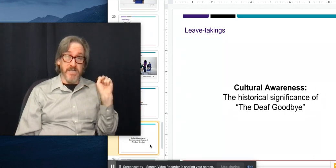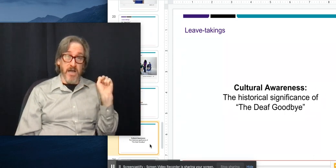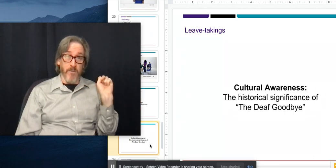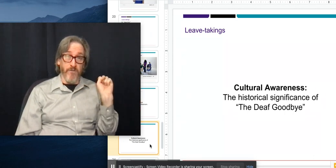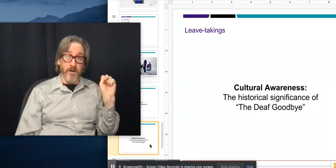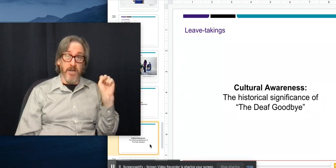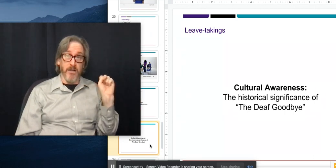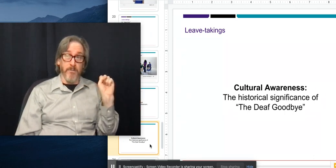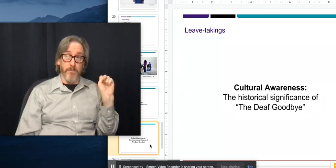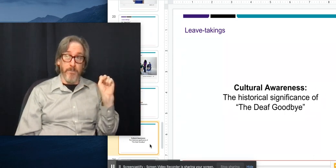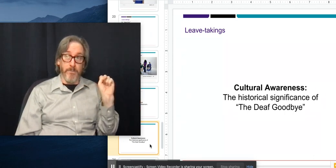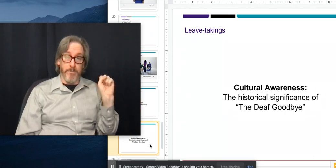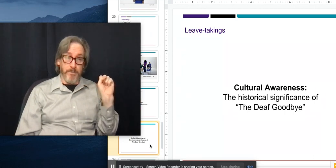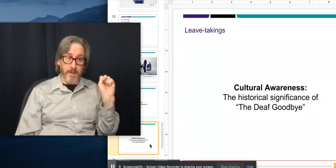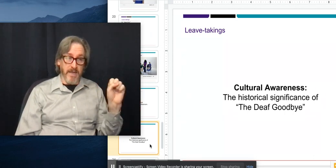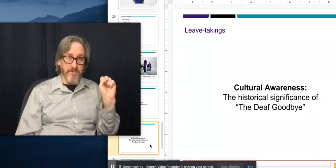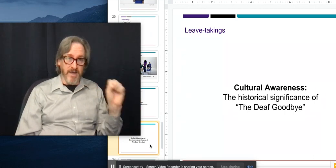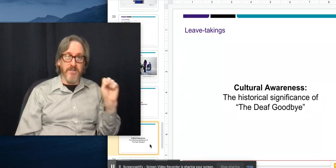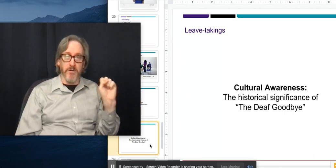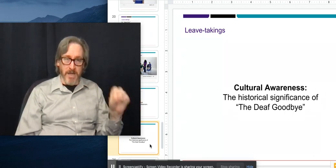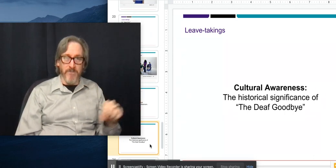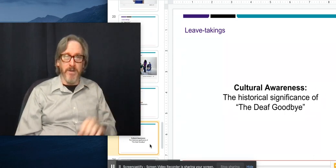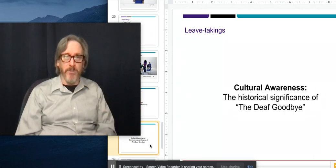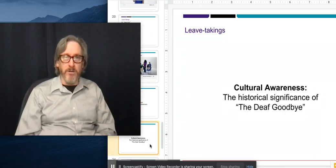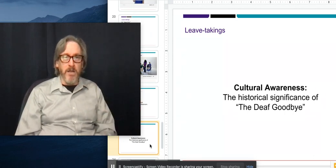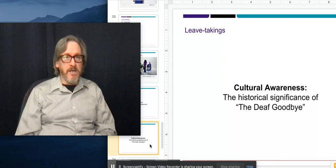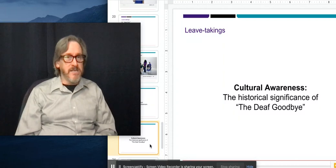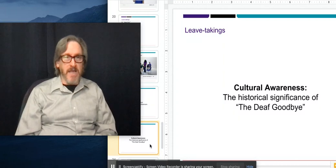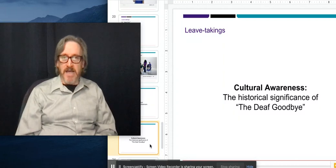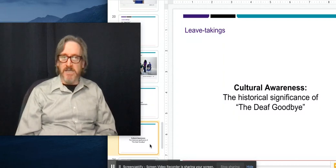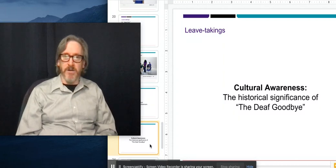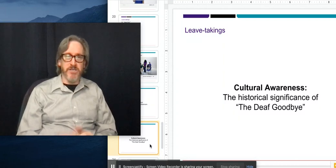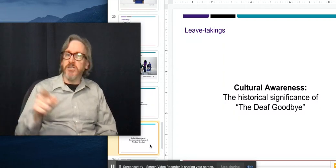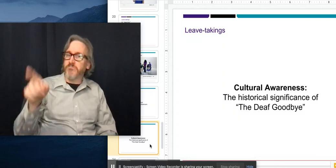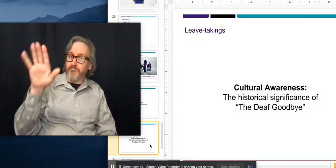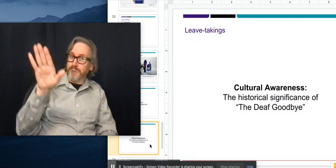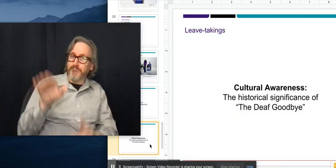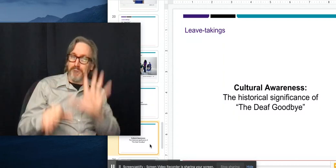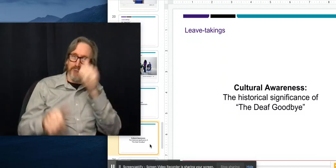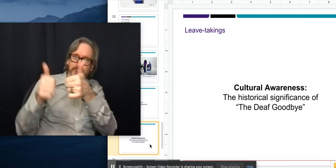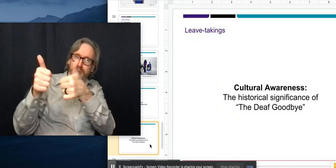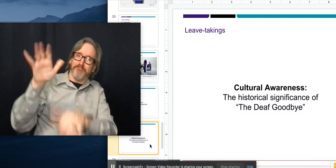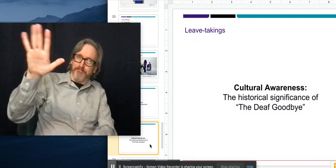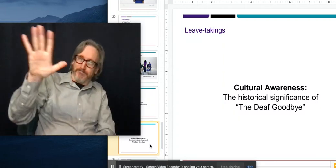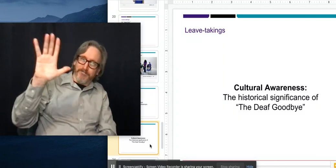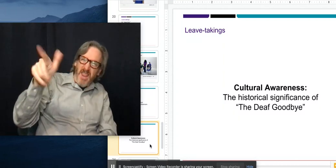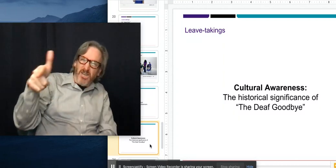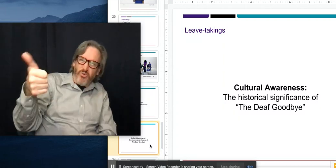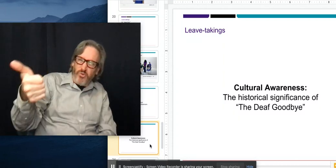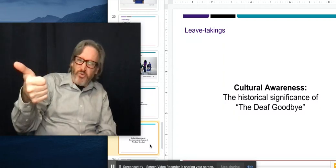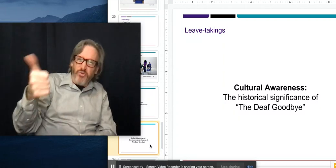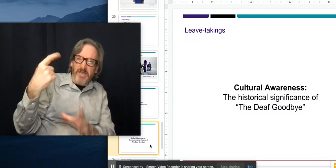If it's a very big event and there are a lot of people, as much as just